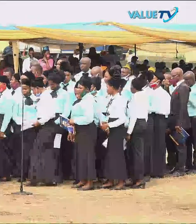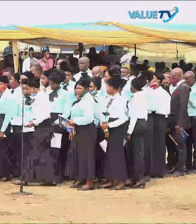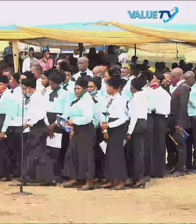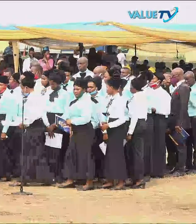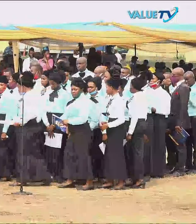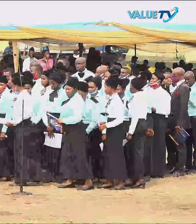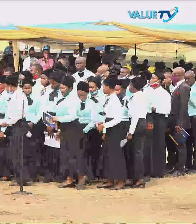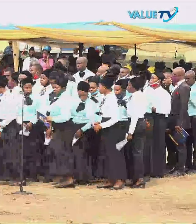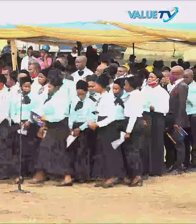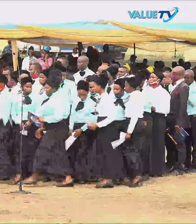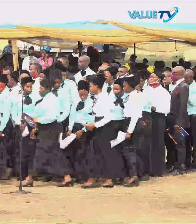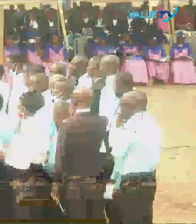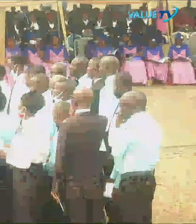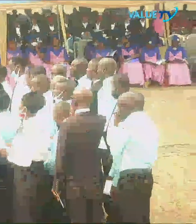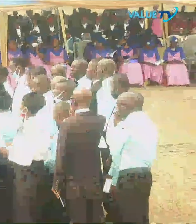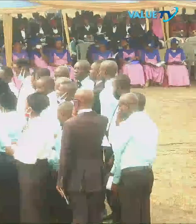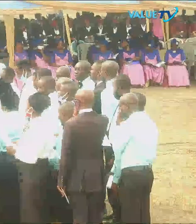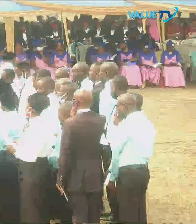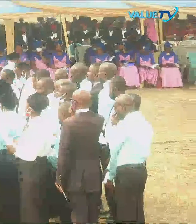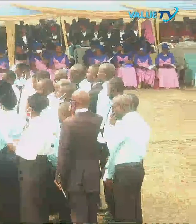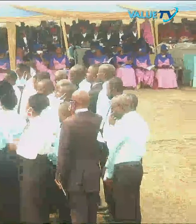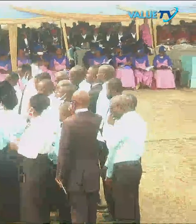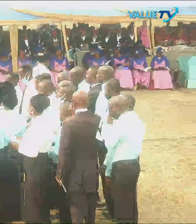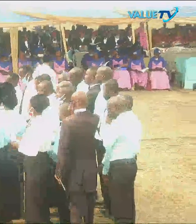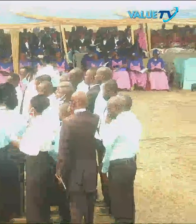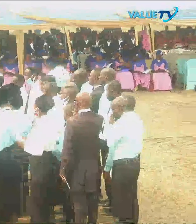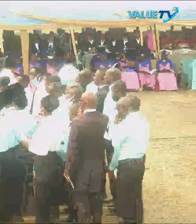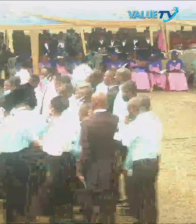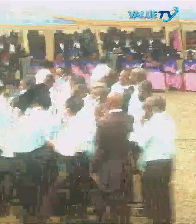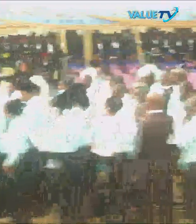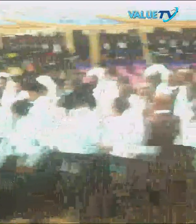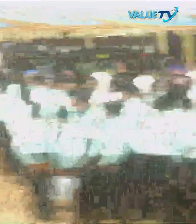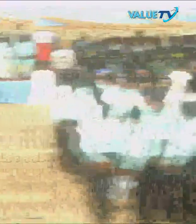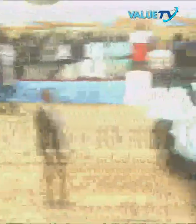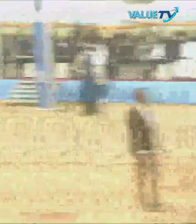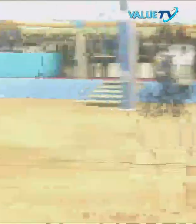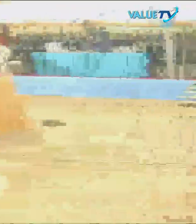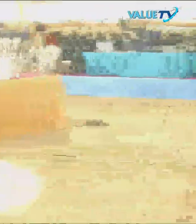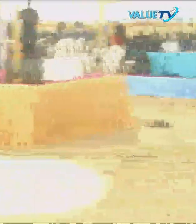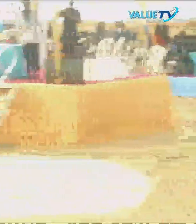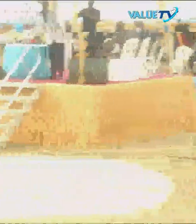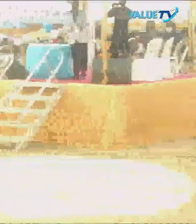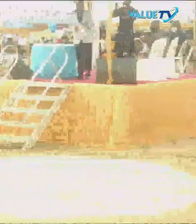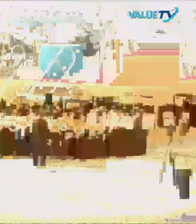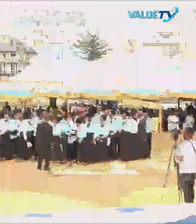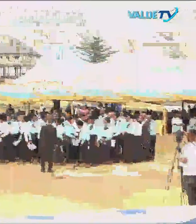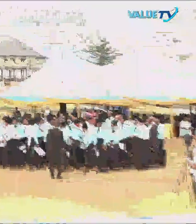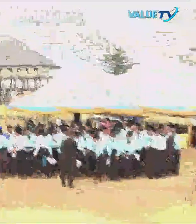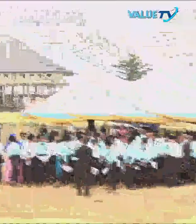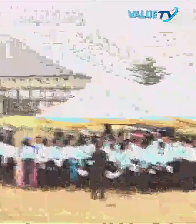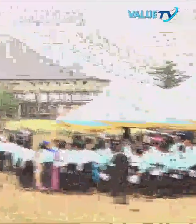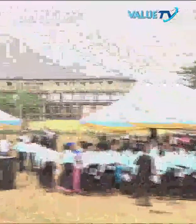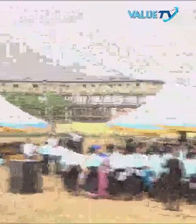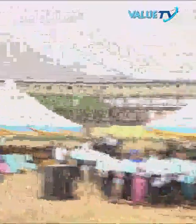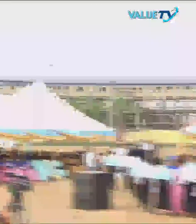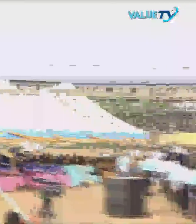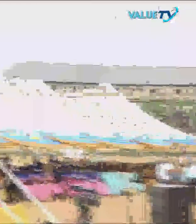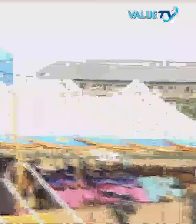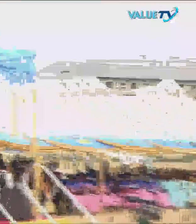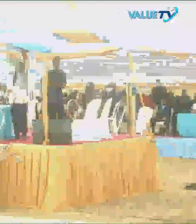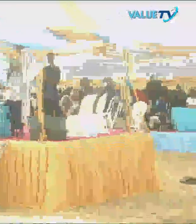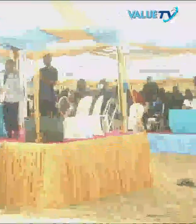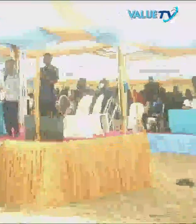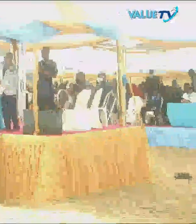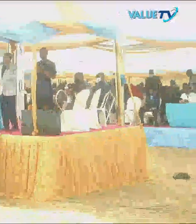Praise the Lord. Praise the name of Jesus Christ. There is a choir which will present